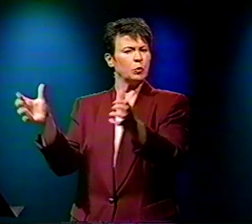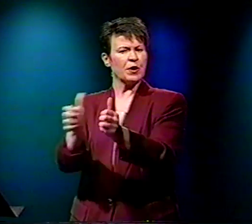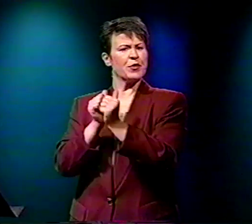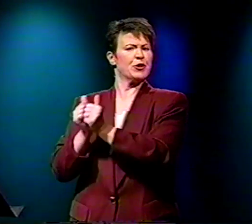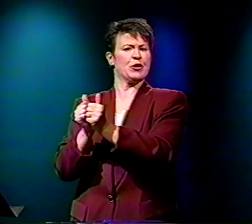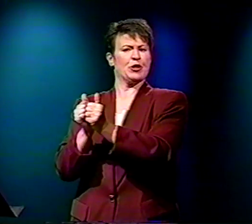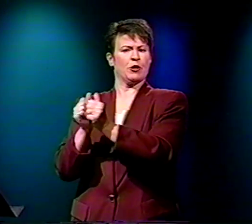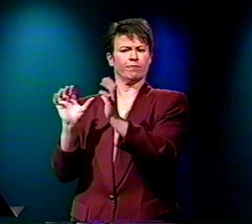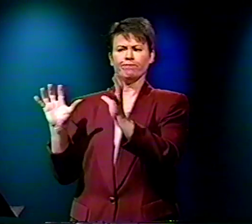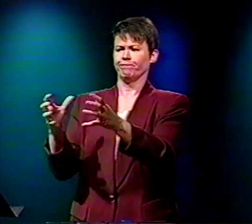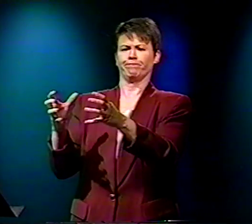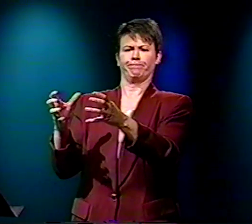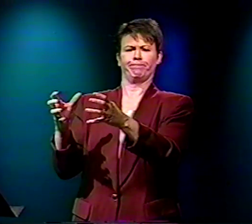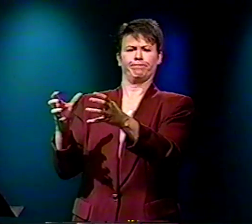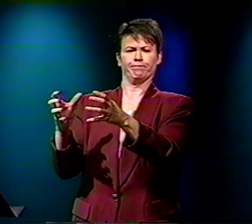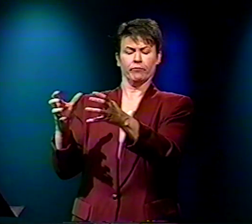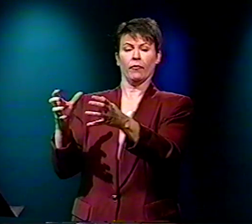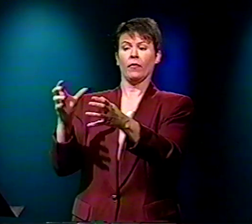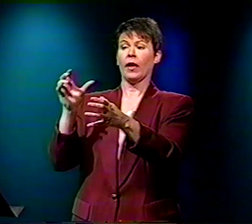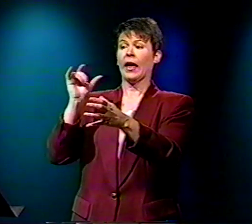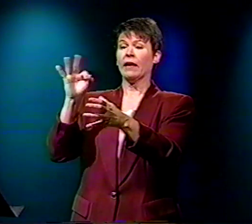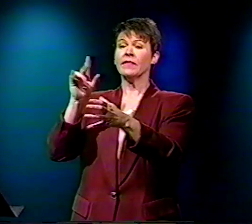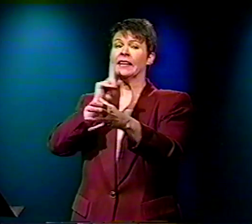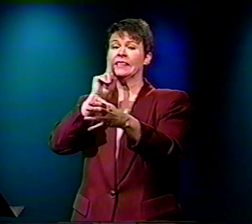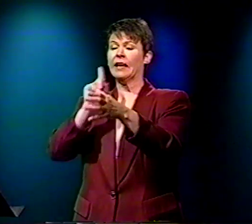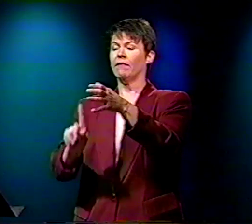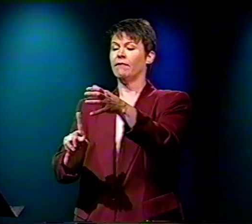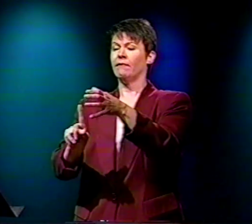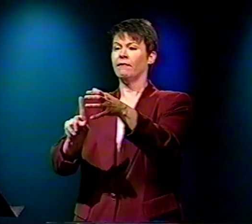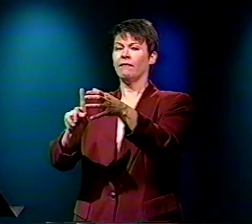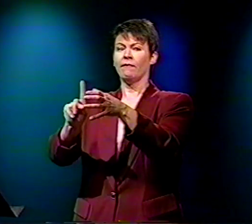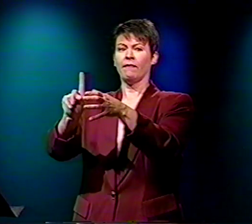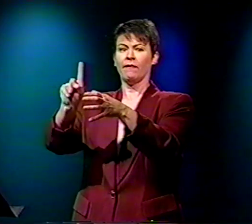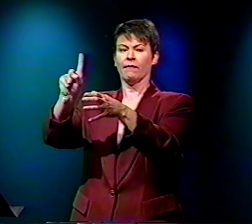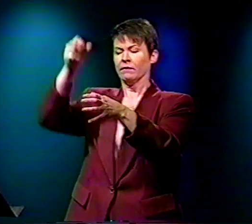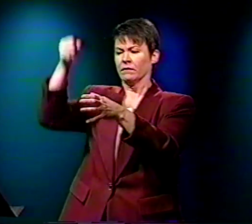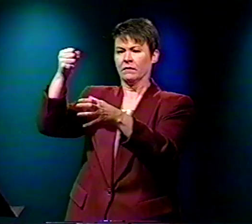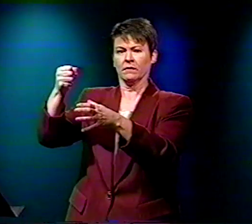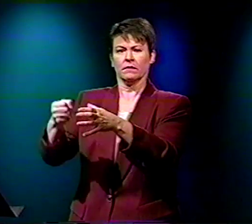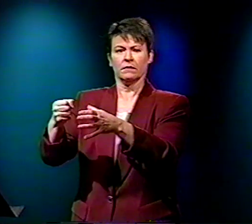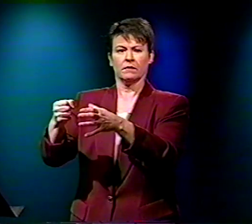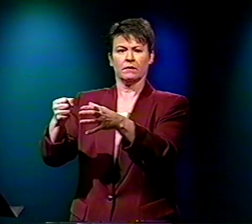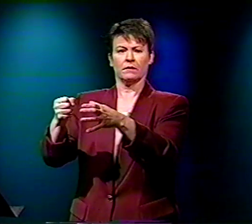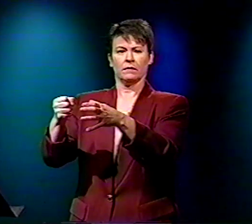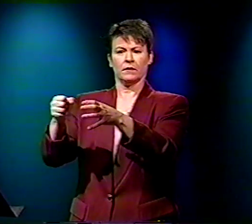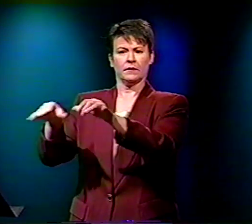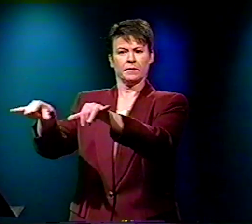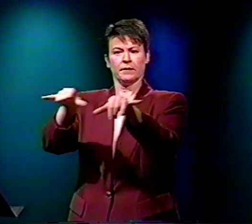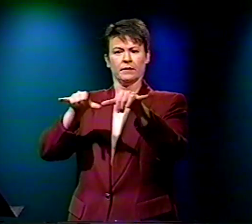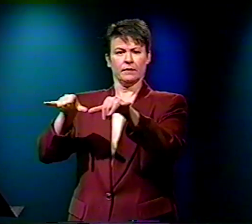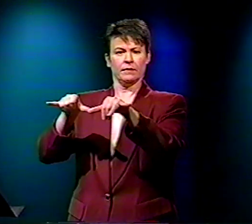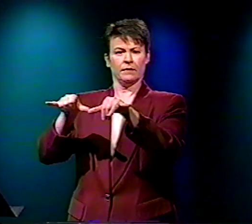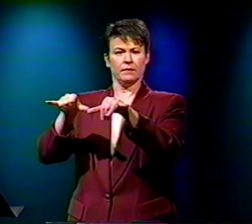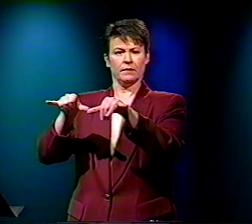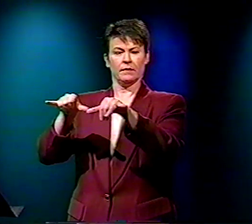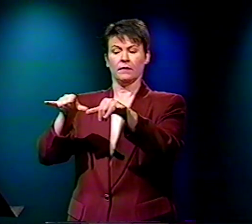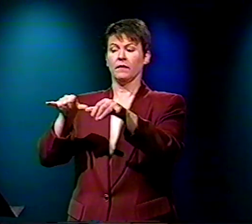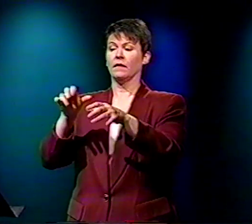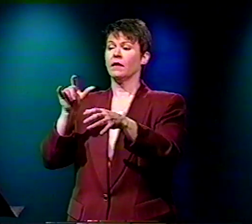group as a whole succeeds, that there's solidarity. And if one person starts to strive and achieve on